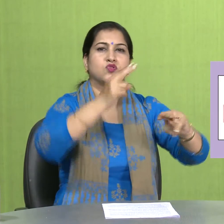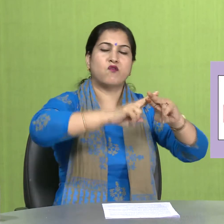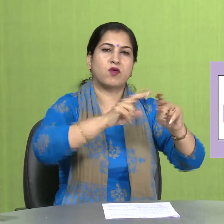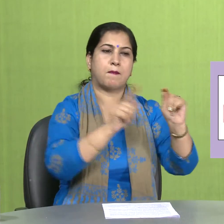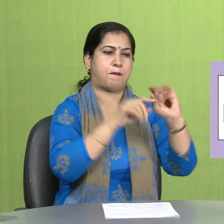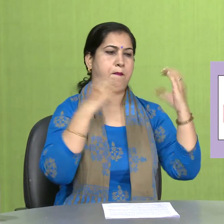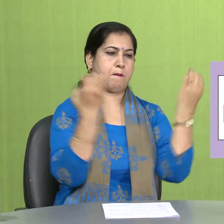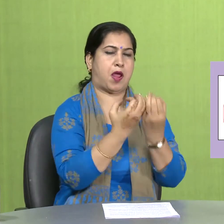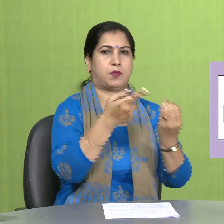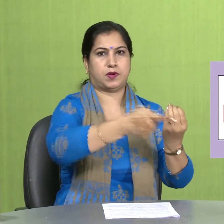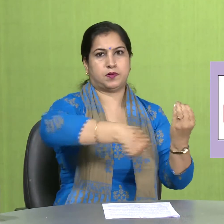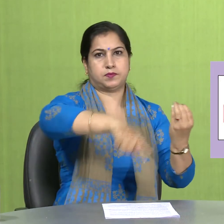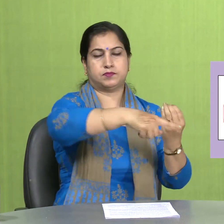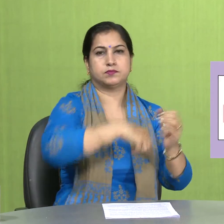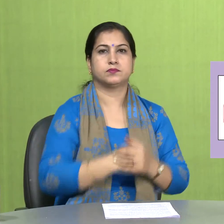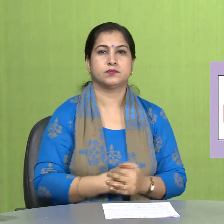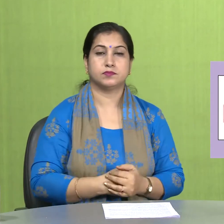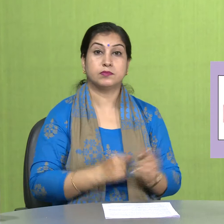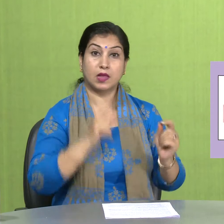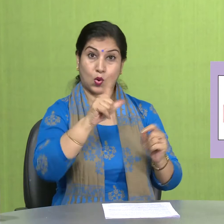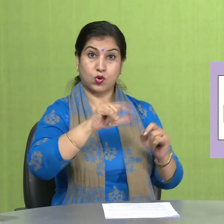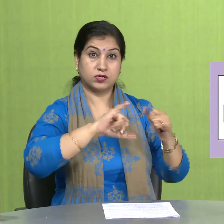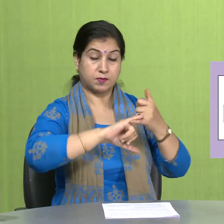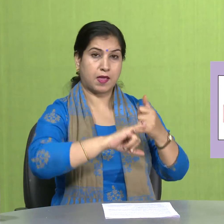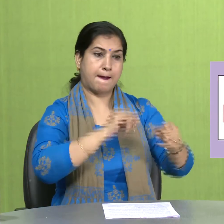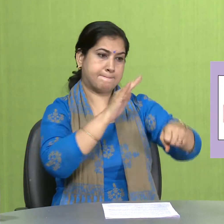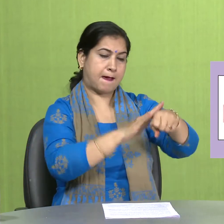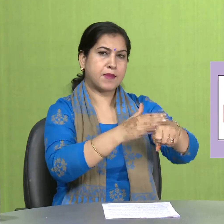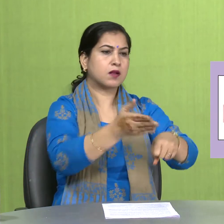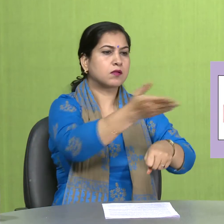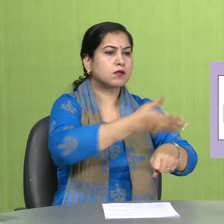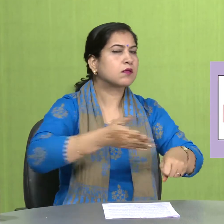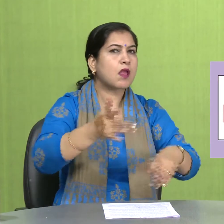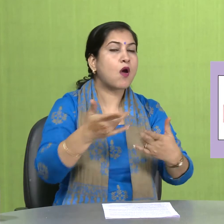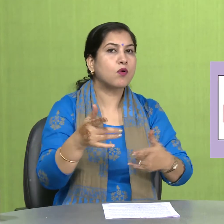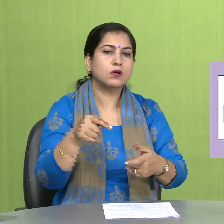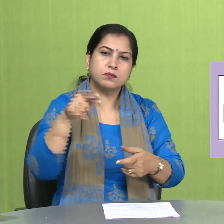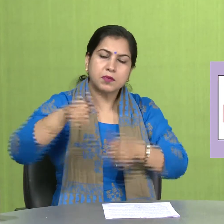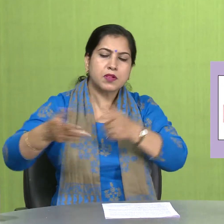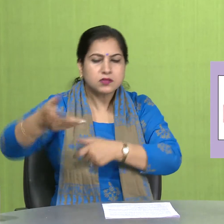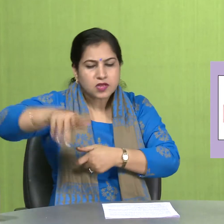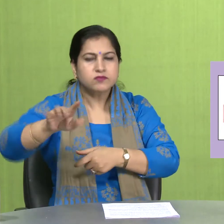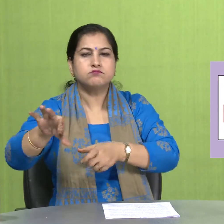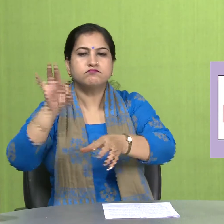The members of the Lok Sabha are directly elected by the people of India in